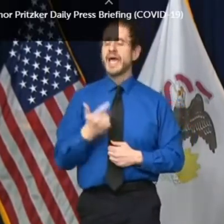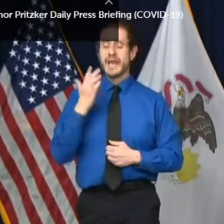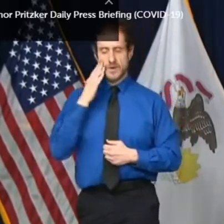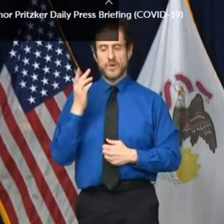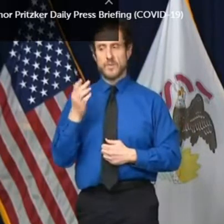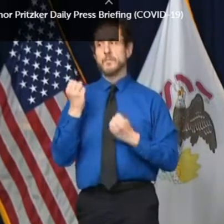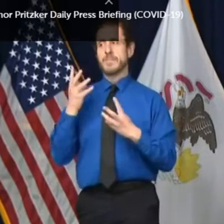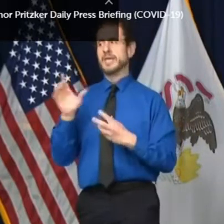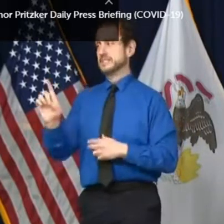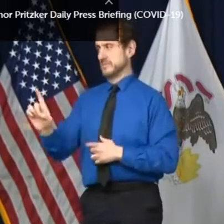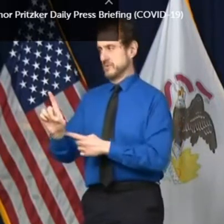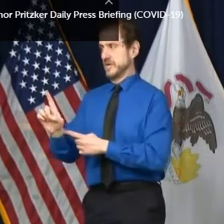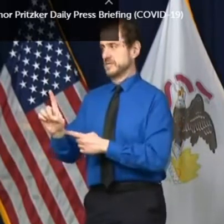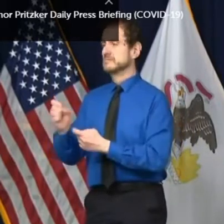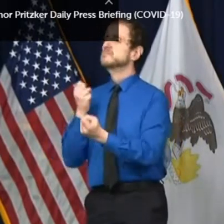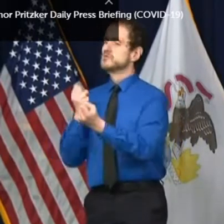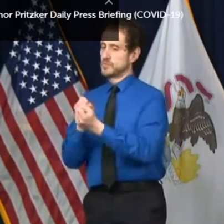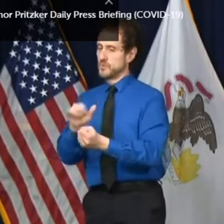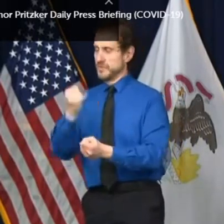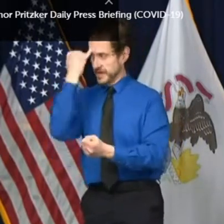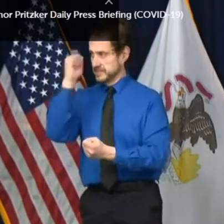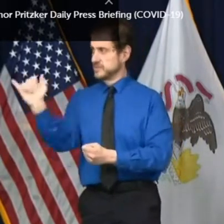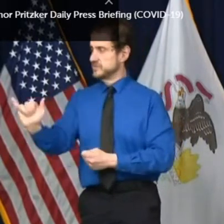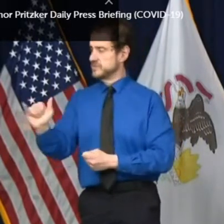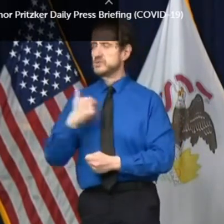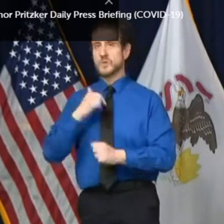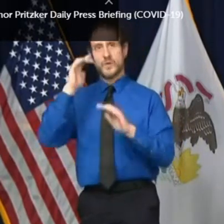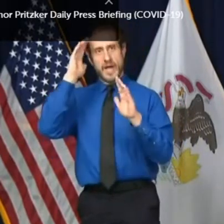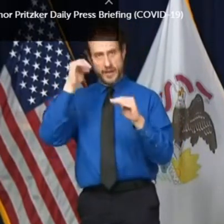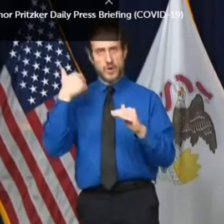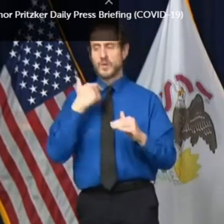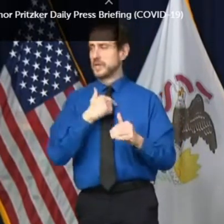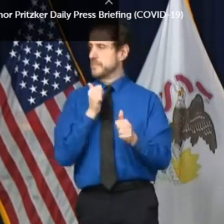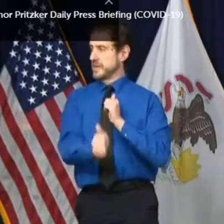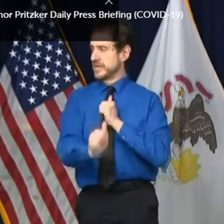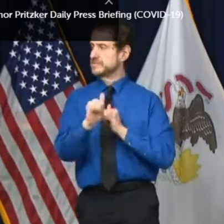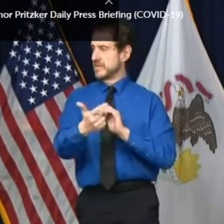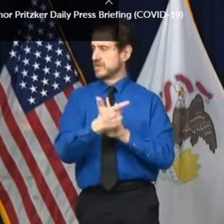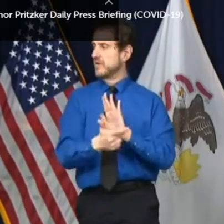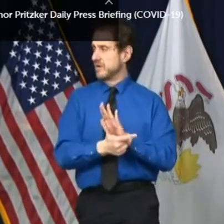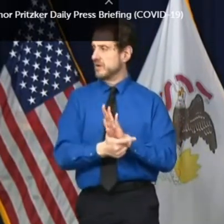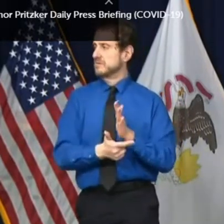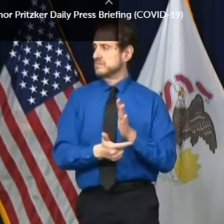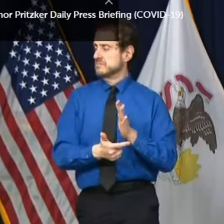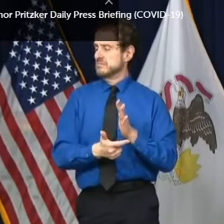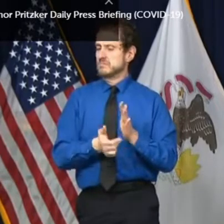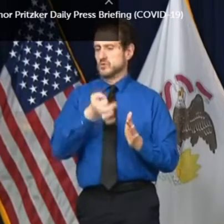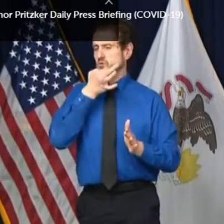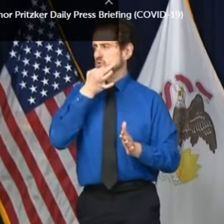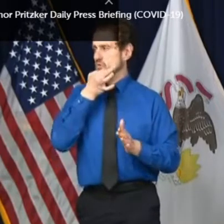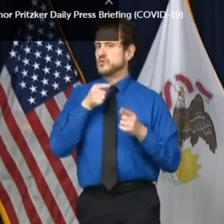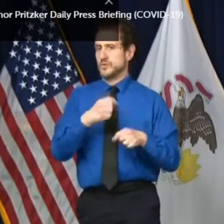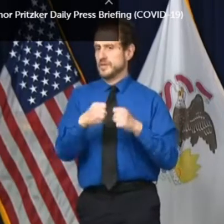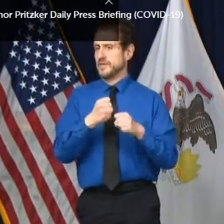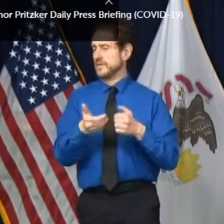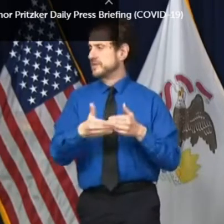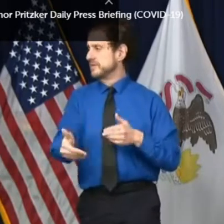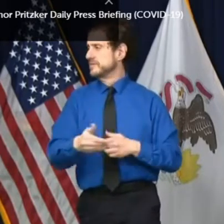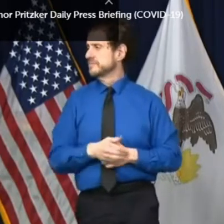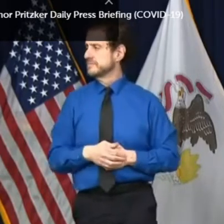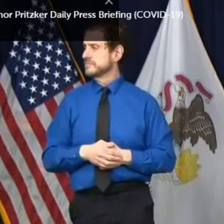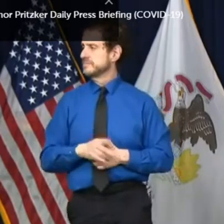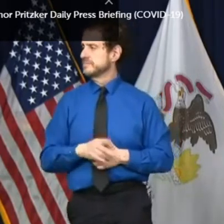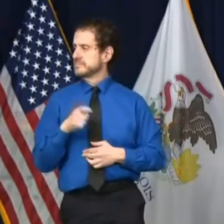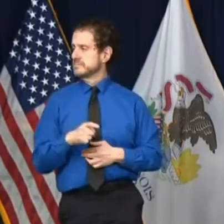a number of Democrats who are too. So I would hope that we'd be able to get that done in sometime during the year here. Dan Petrella